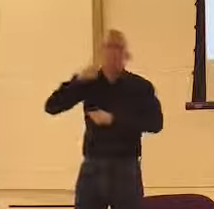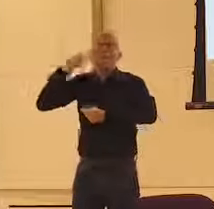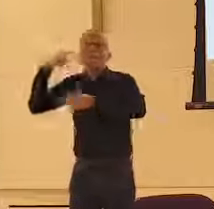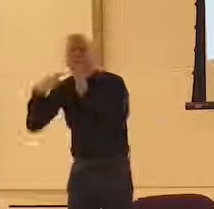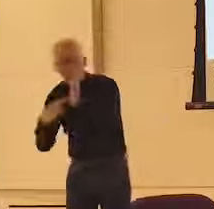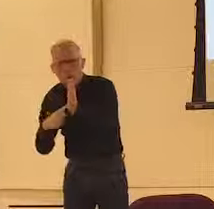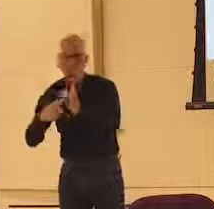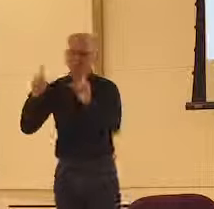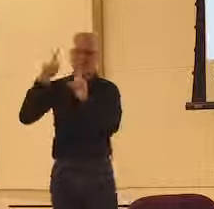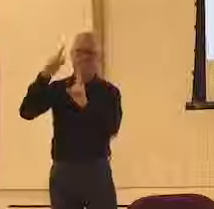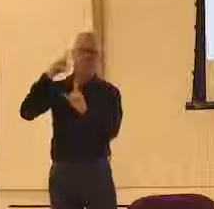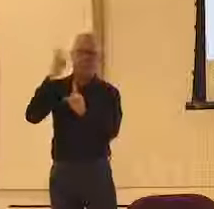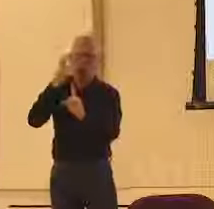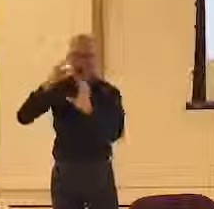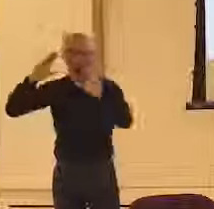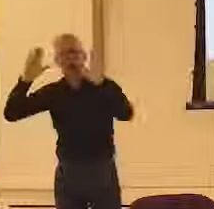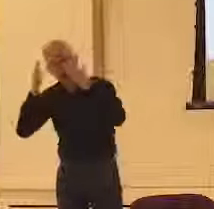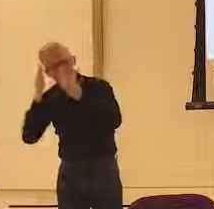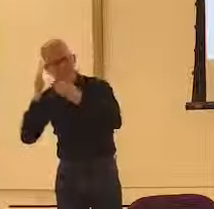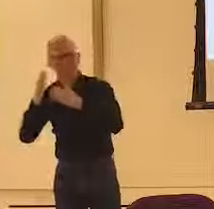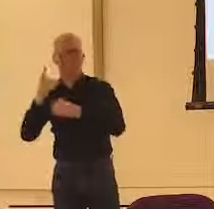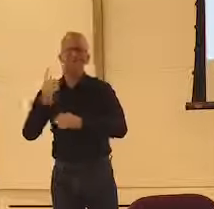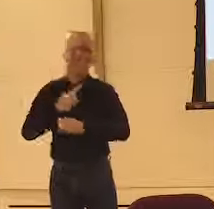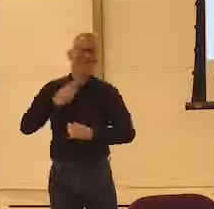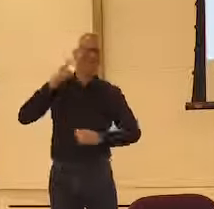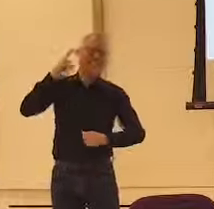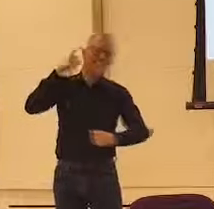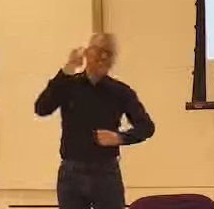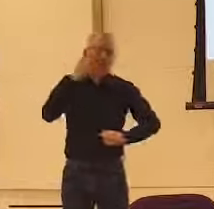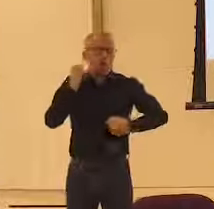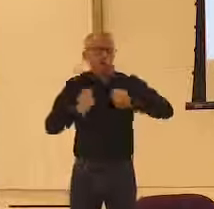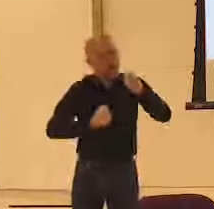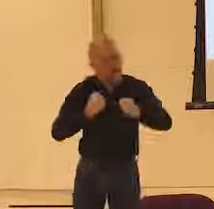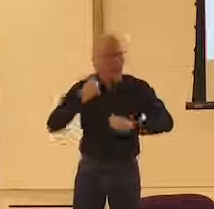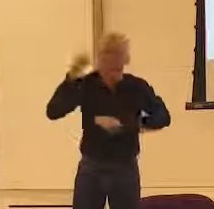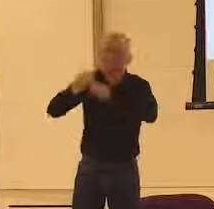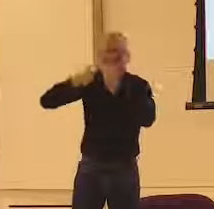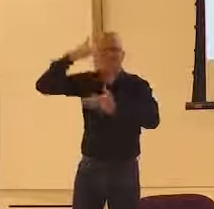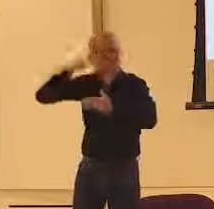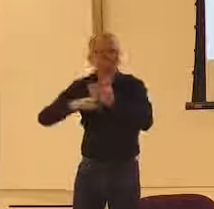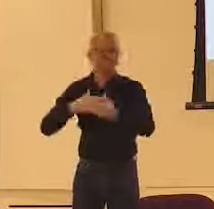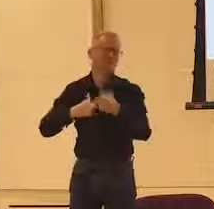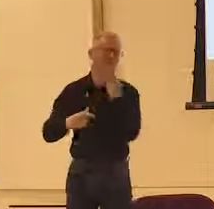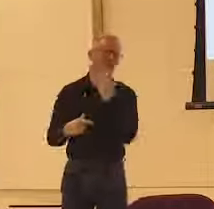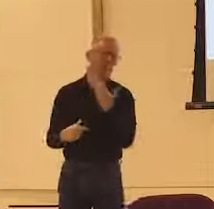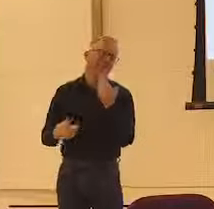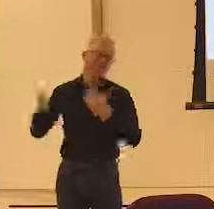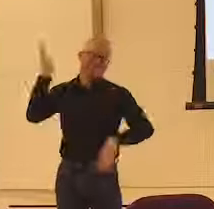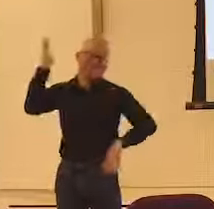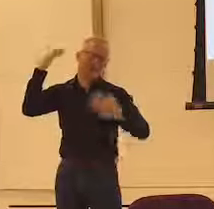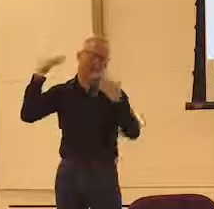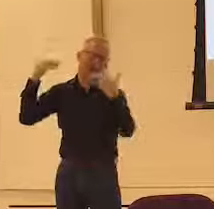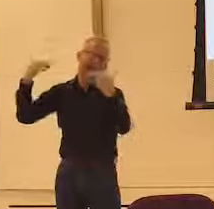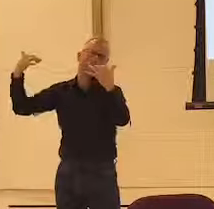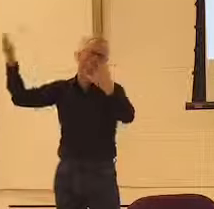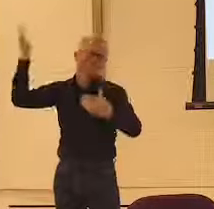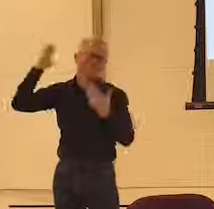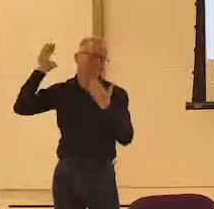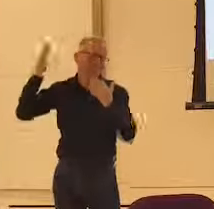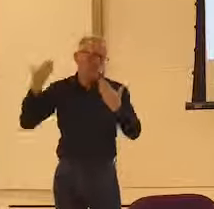I'm fairly confident speaking in public because I have spoken before at different conferences about what it is